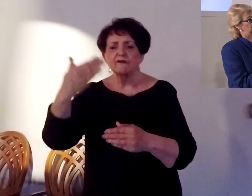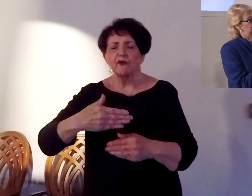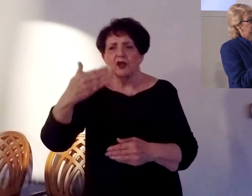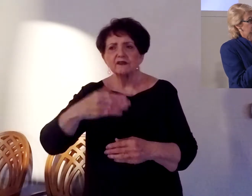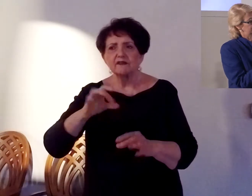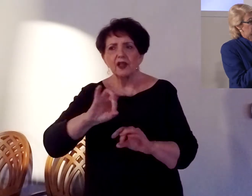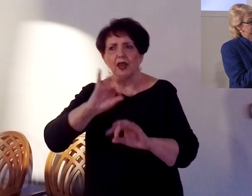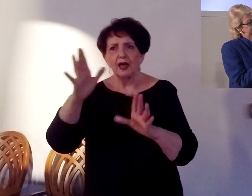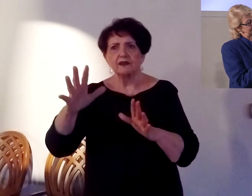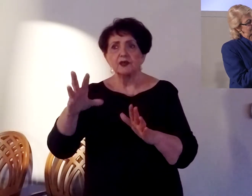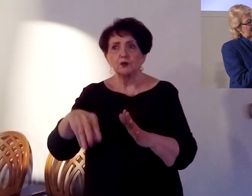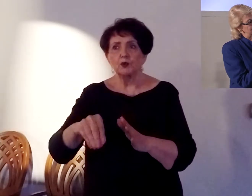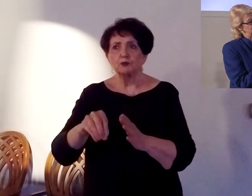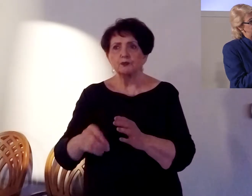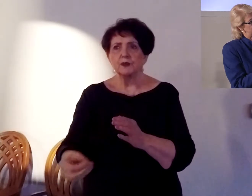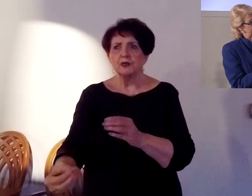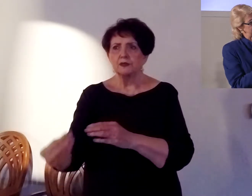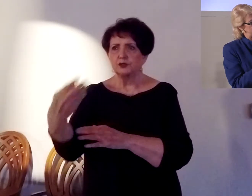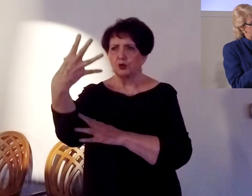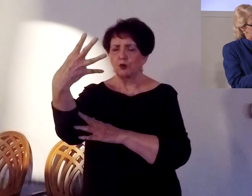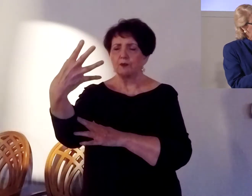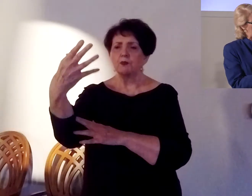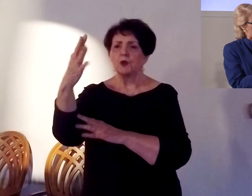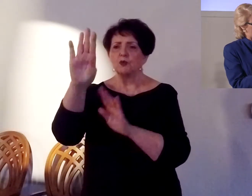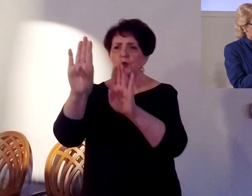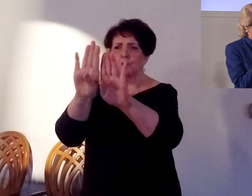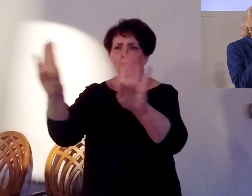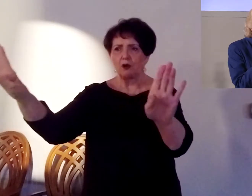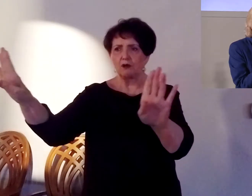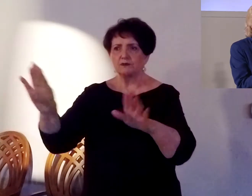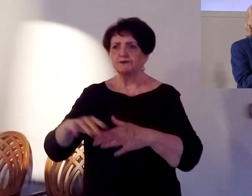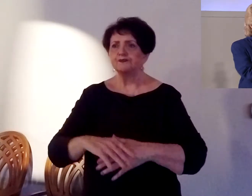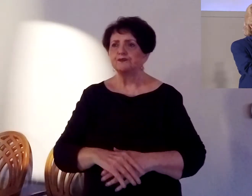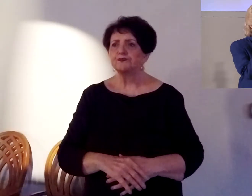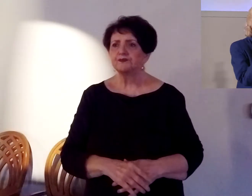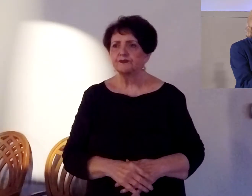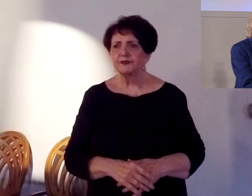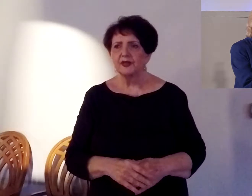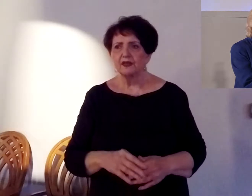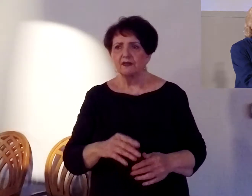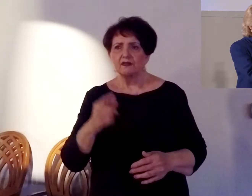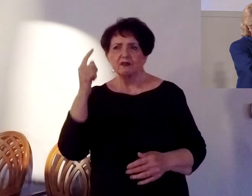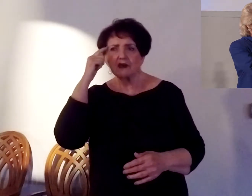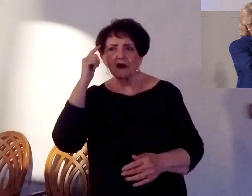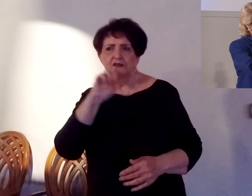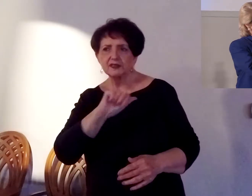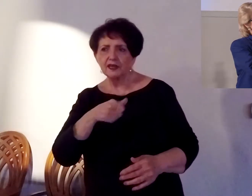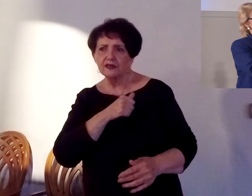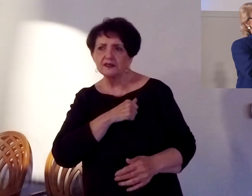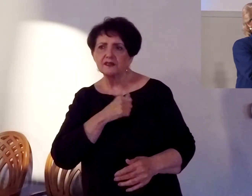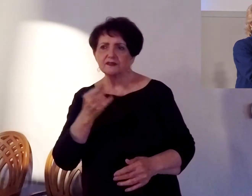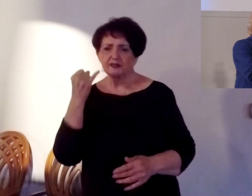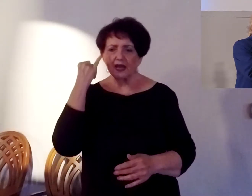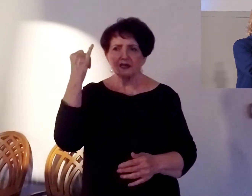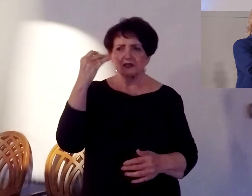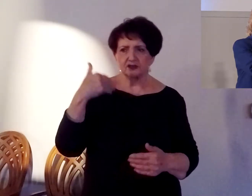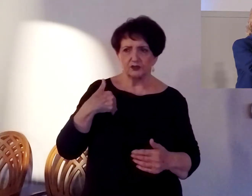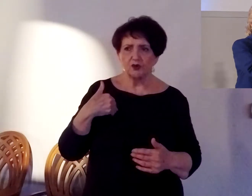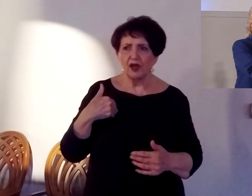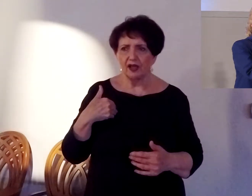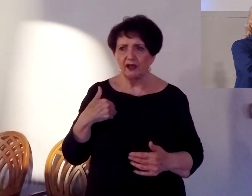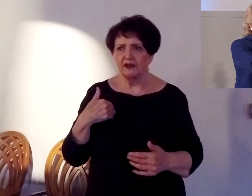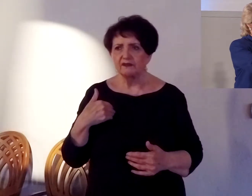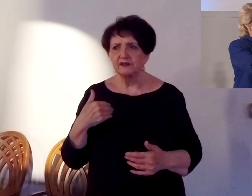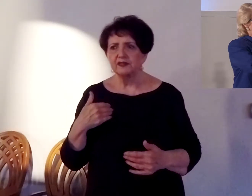on the wall. What thoughts, beliefs, attitudes, and ideas you have that you're holding that is the mold, or the, in this instance, let's